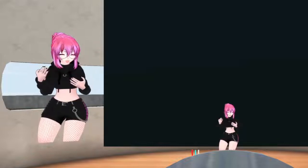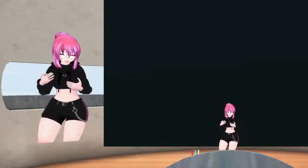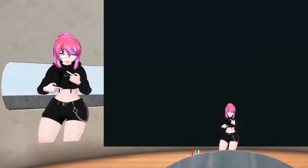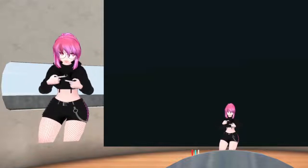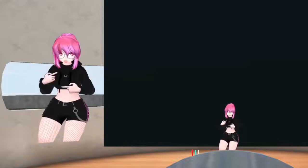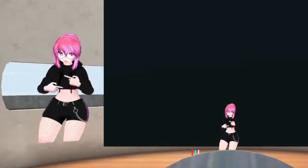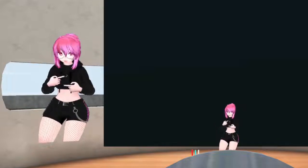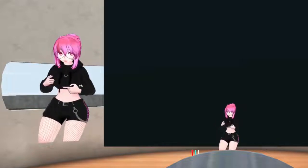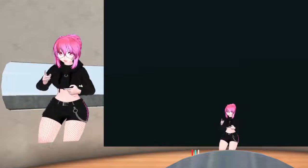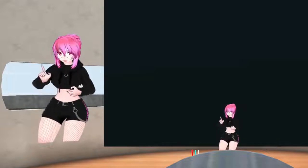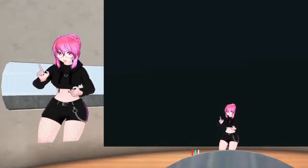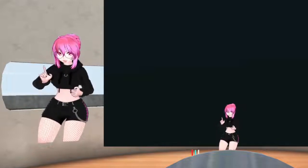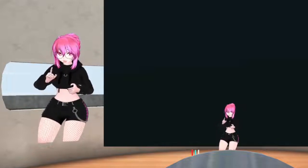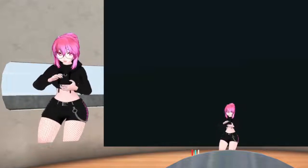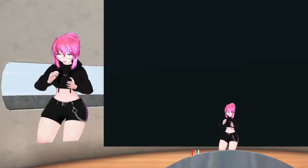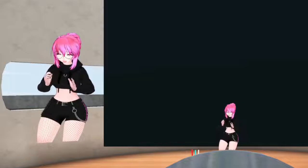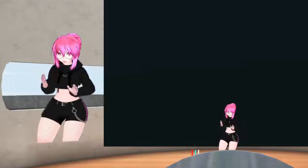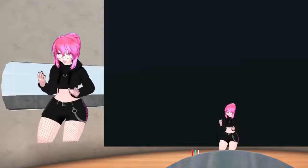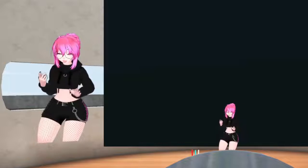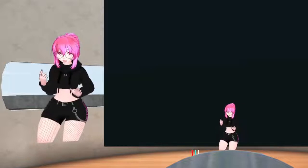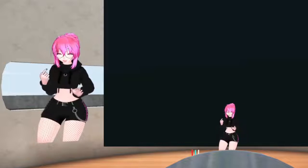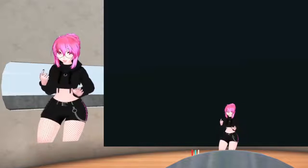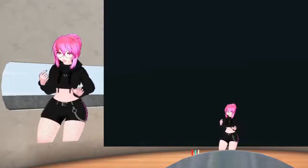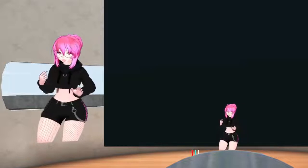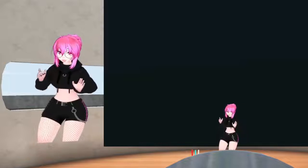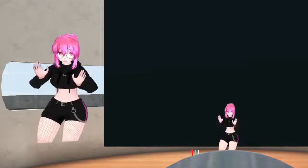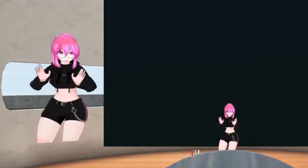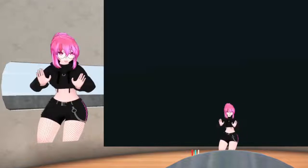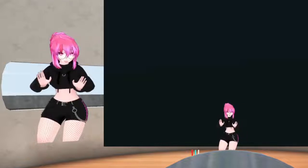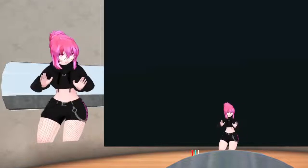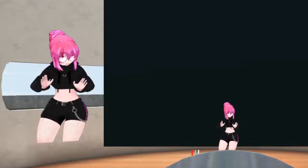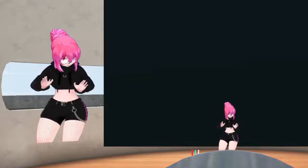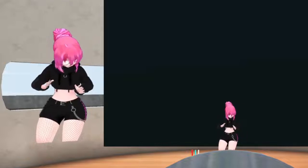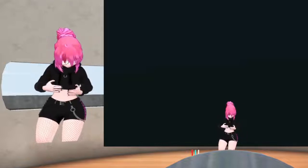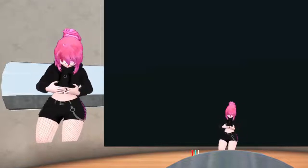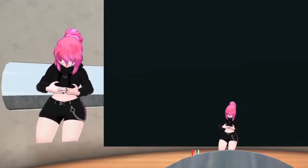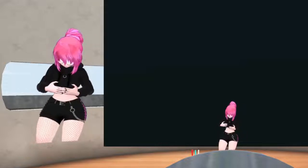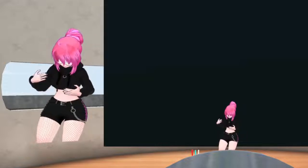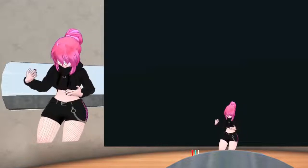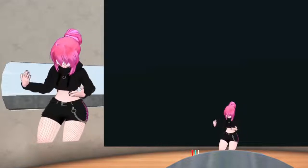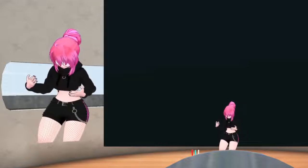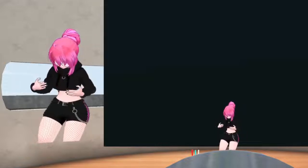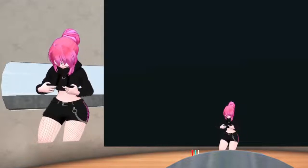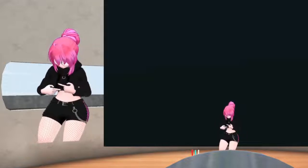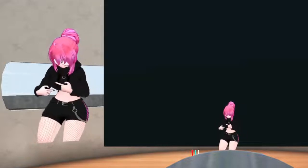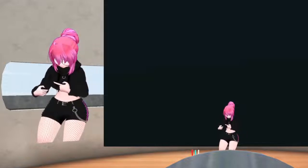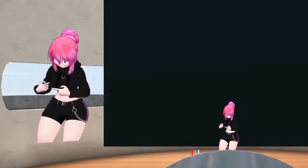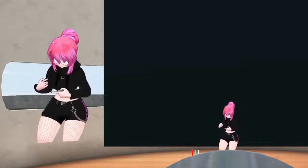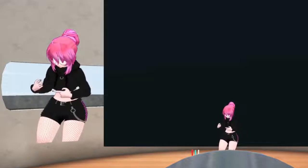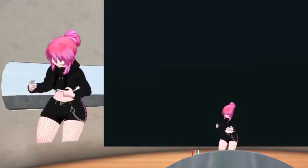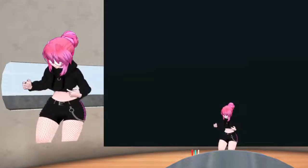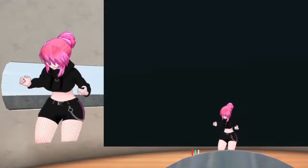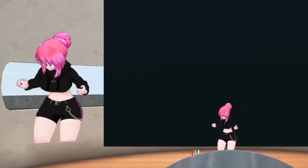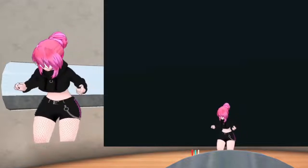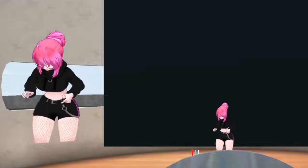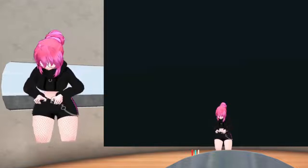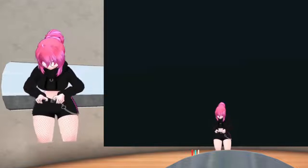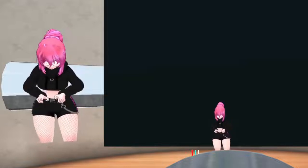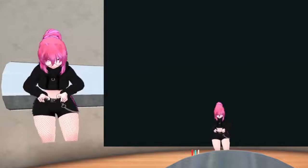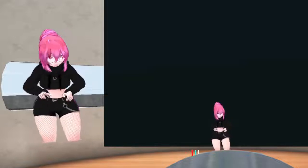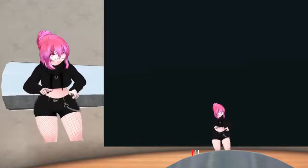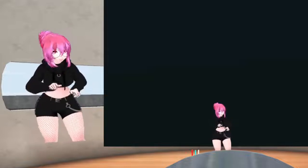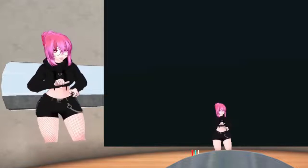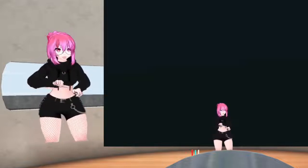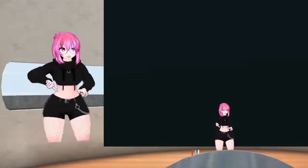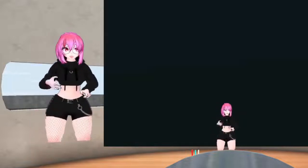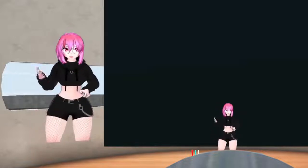teach queer science. I also had one of my students suggest this. So yes, today we're going to be going over some queer science, but then